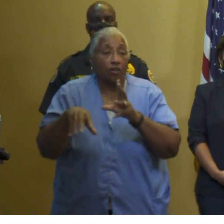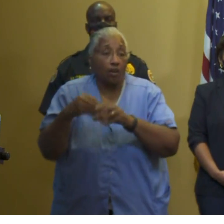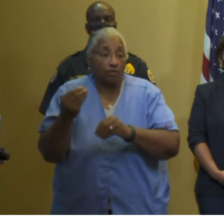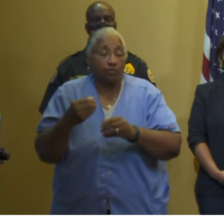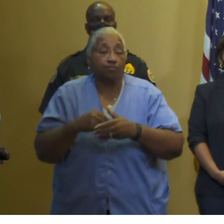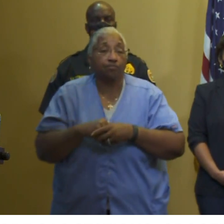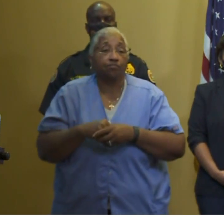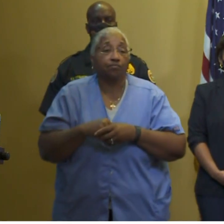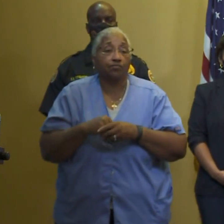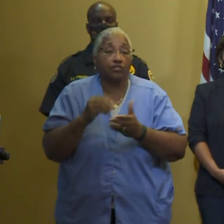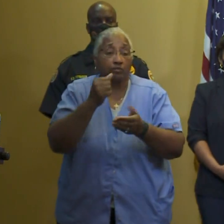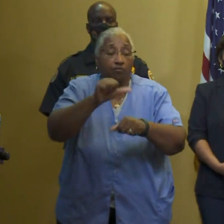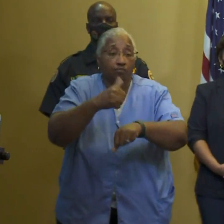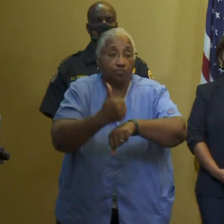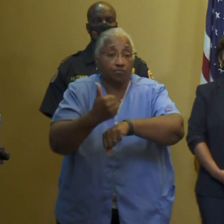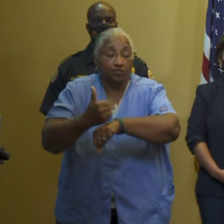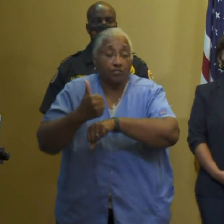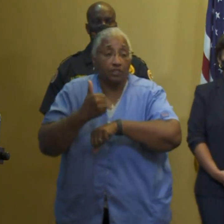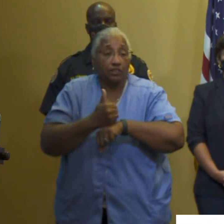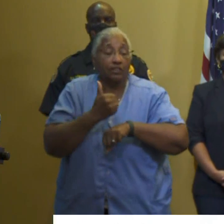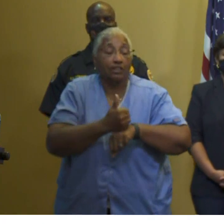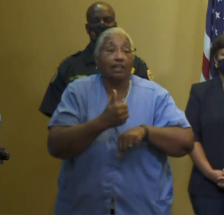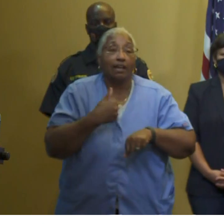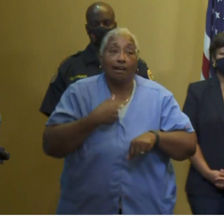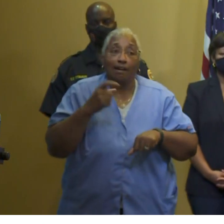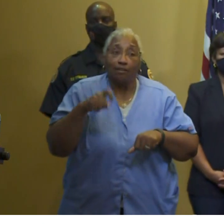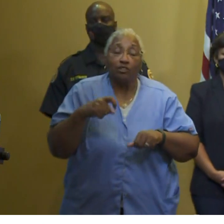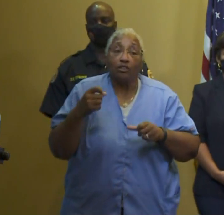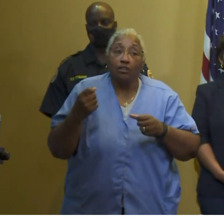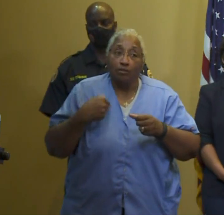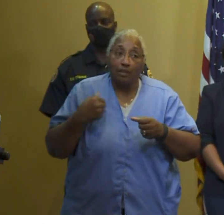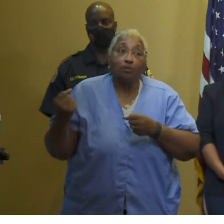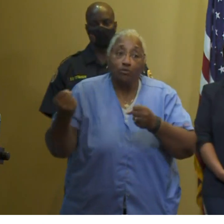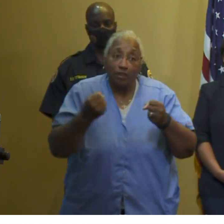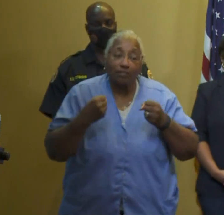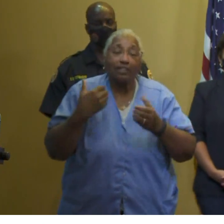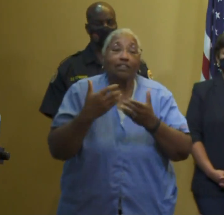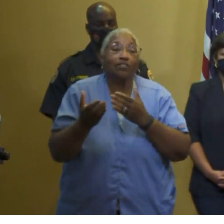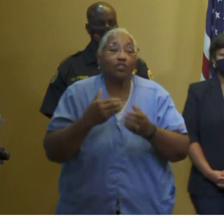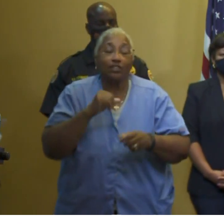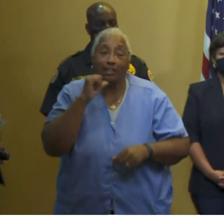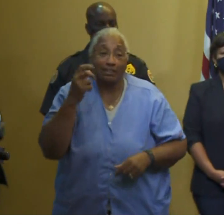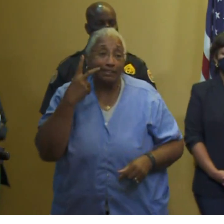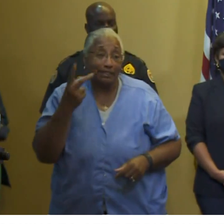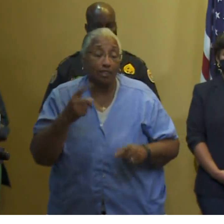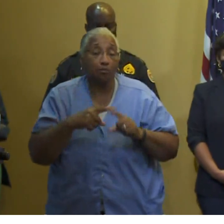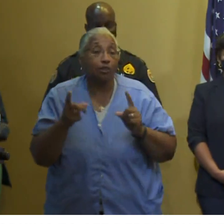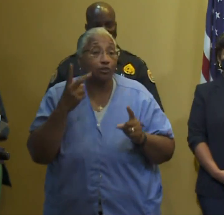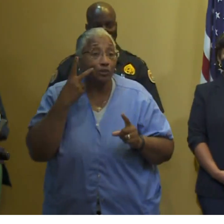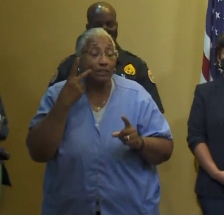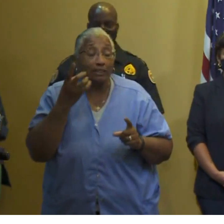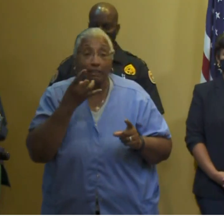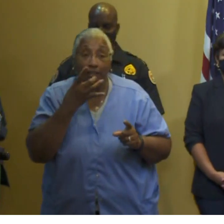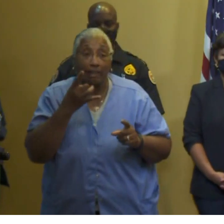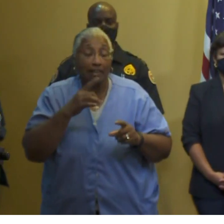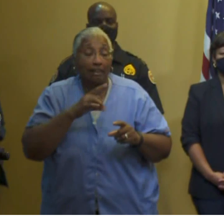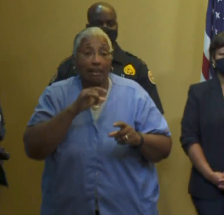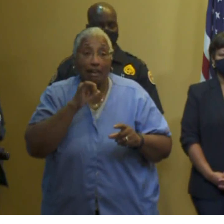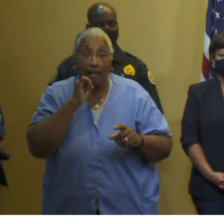signs. I have to discipline myself to do this when driving throughout the city. Even if you don't see one, if you see a down traffic light, it's a four-way stop